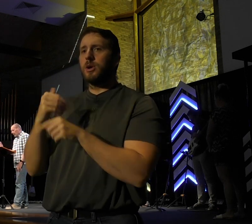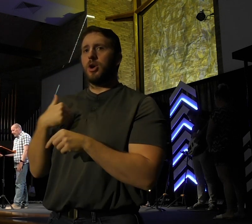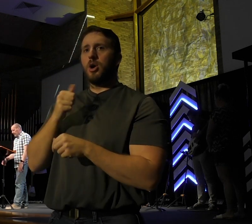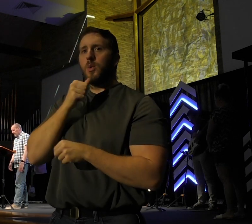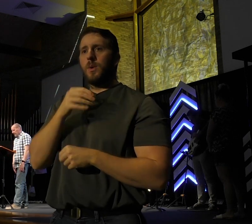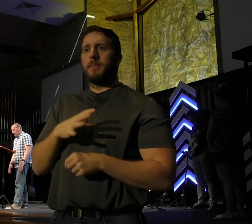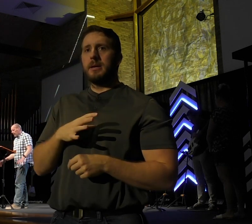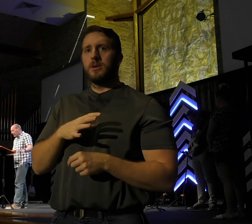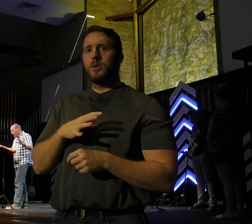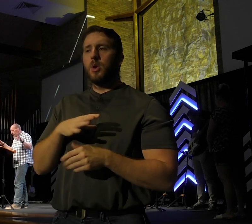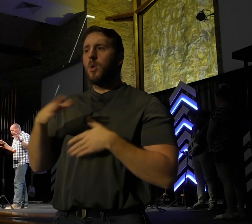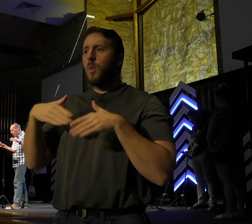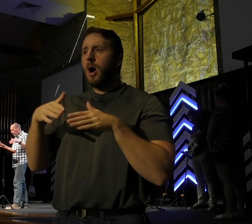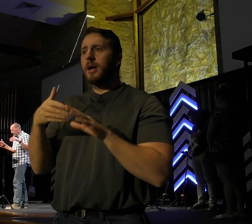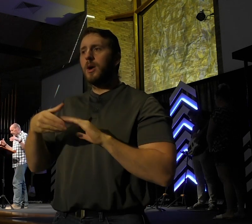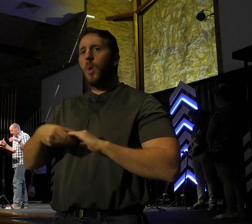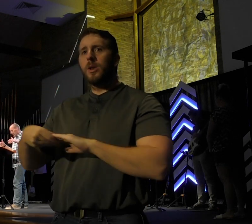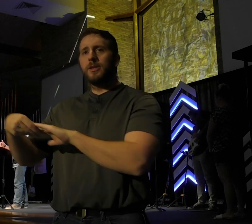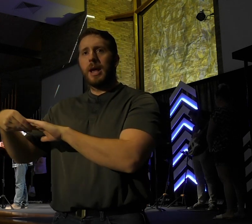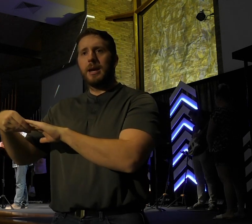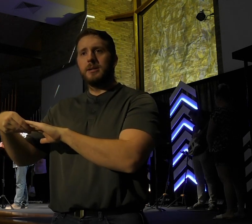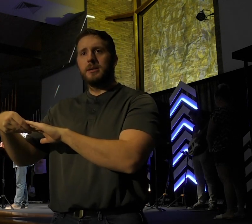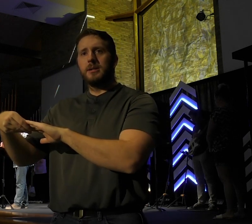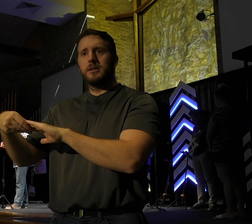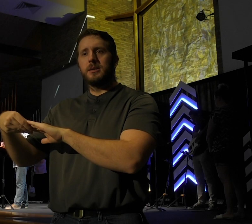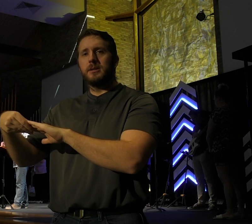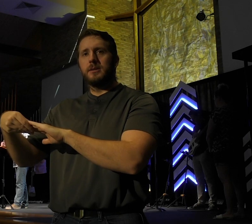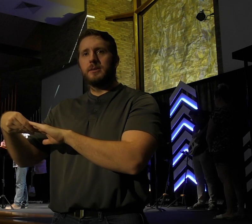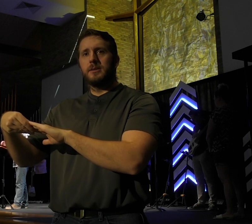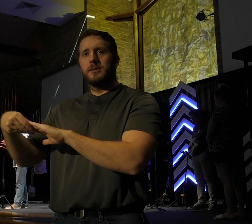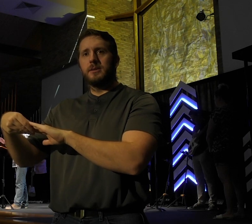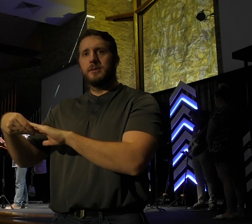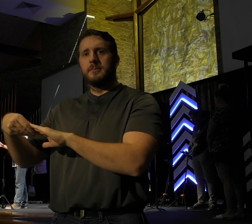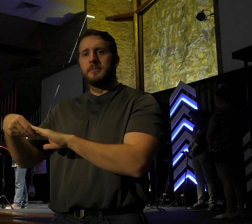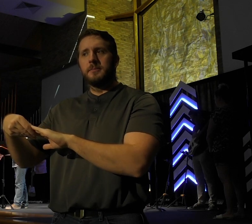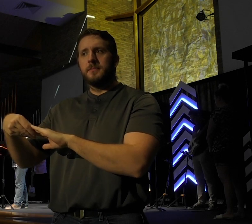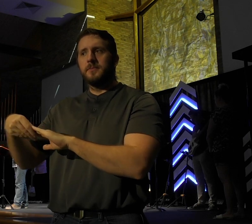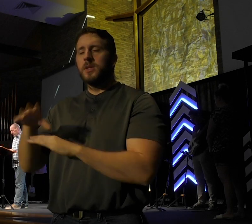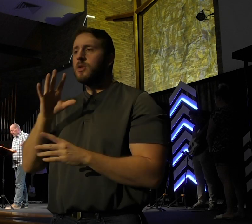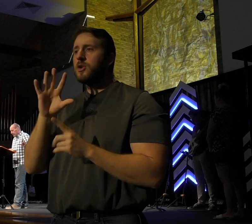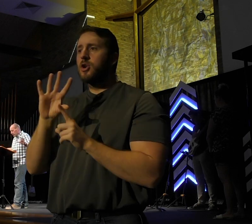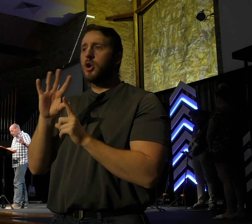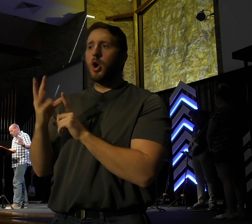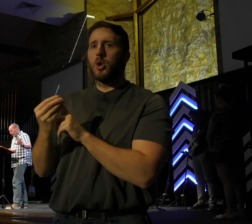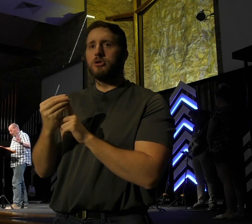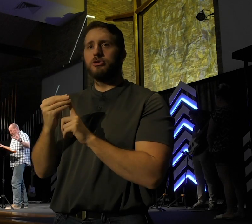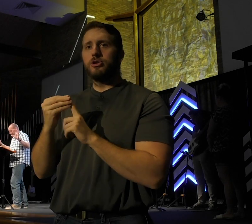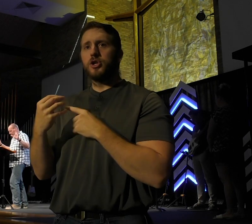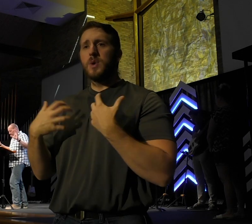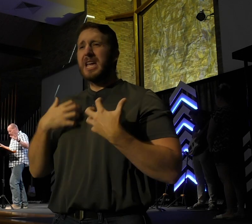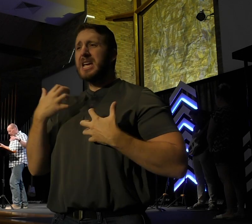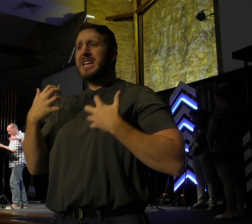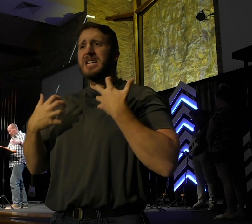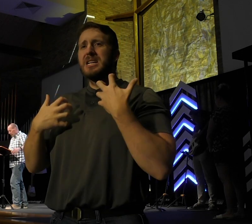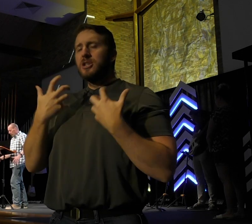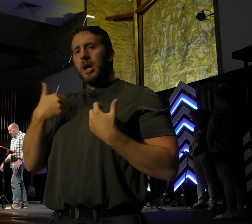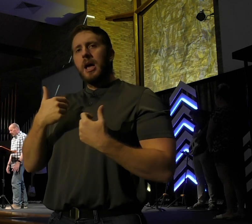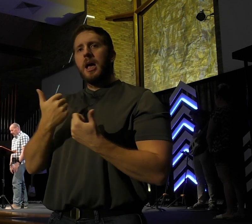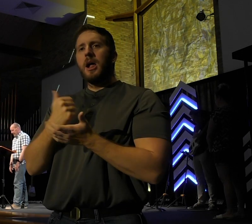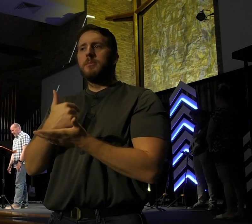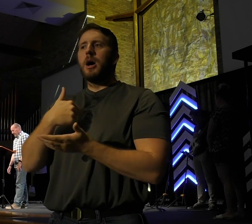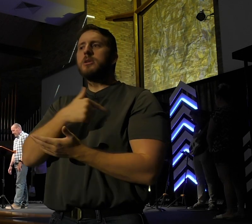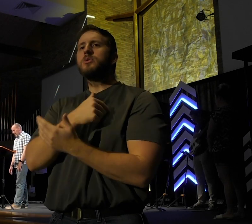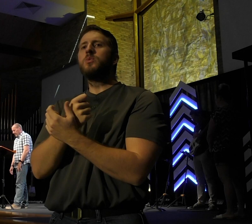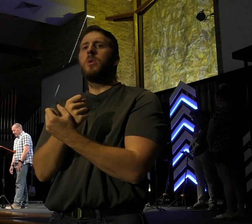and holding their hand, whatever way you call us and equip us. Lord, as the culture rages, would you help us to love